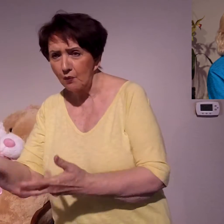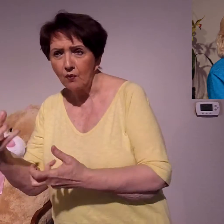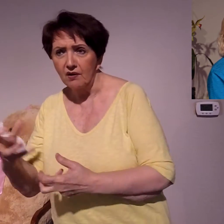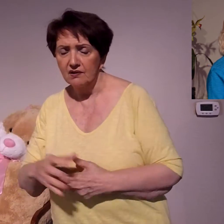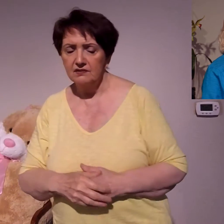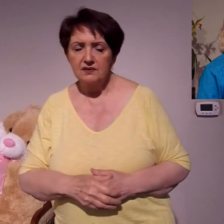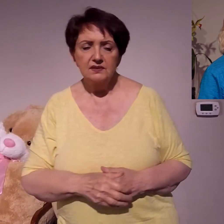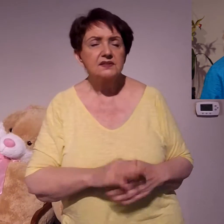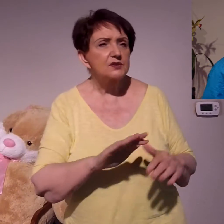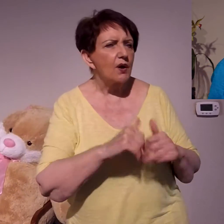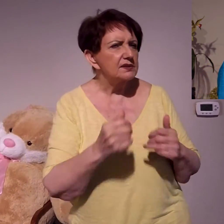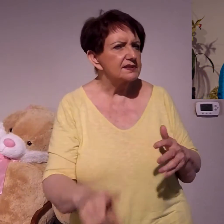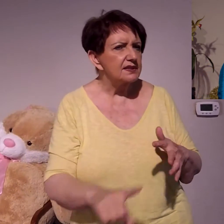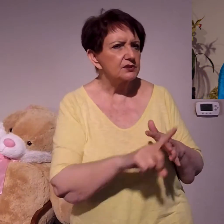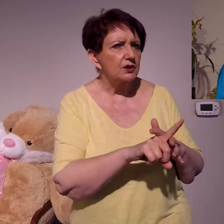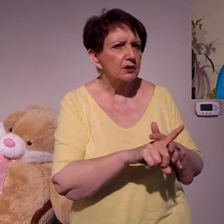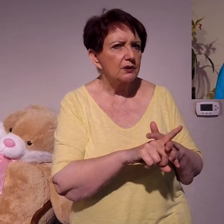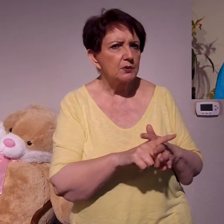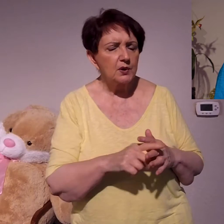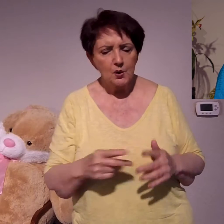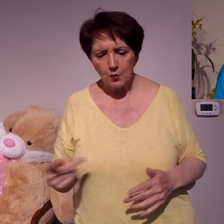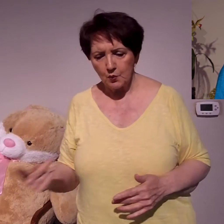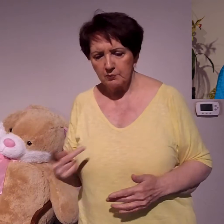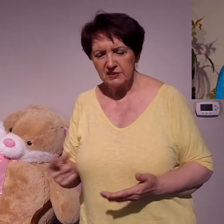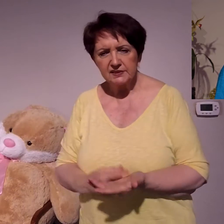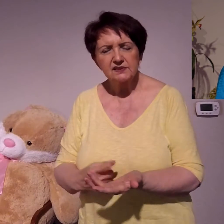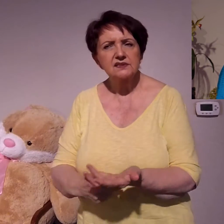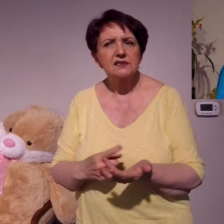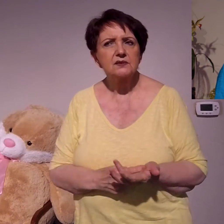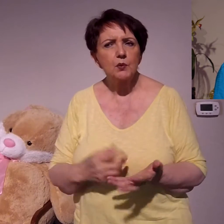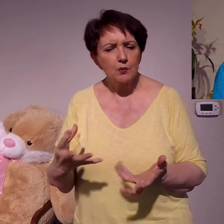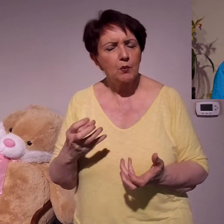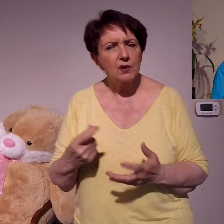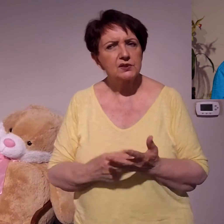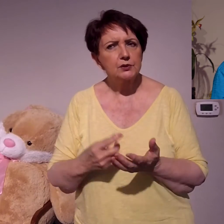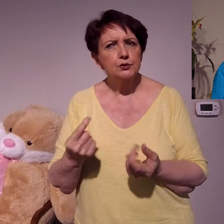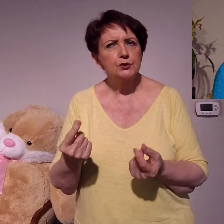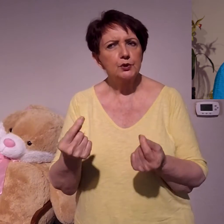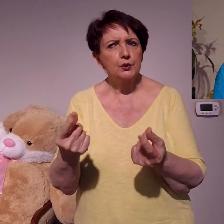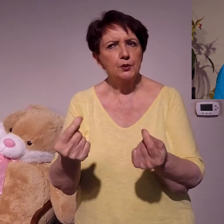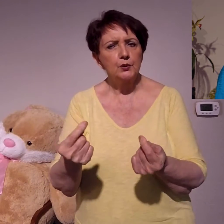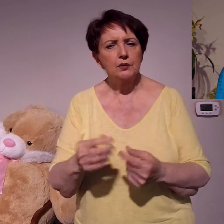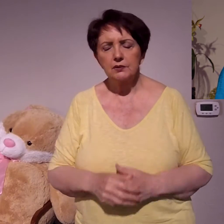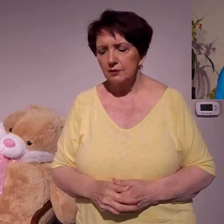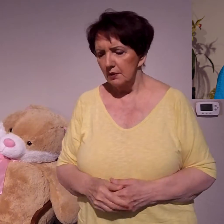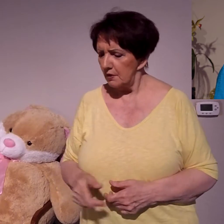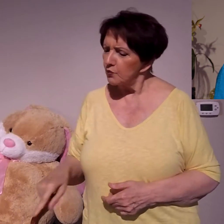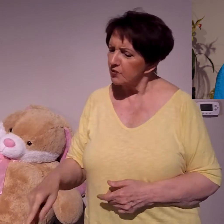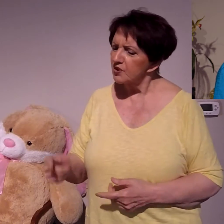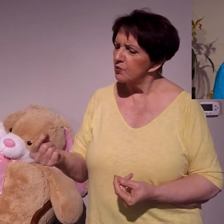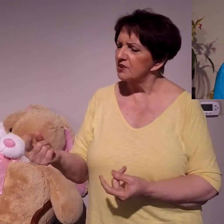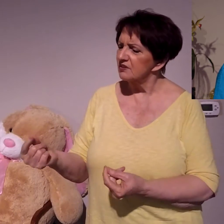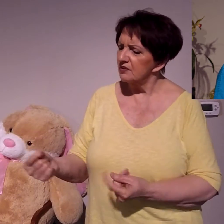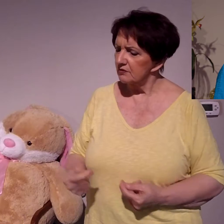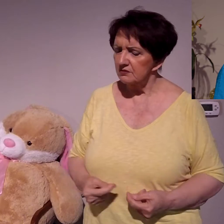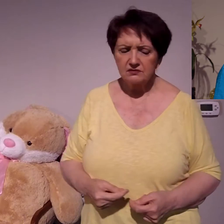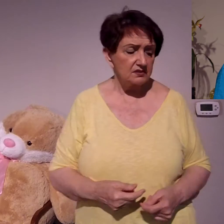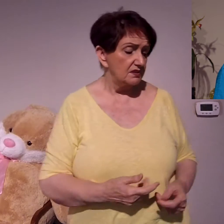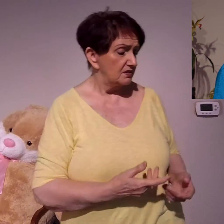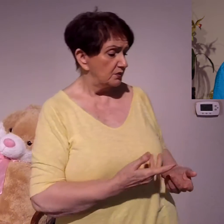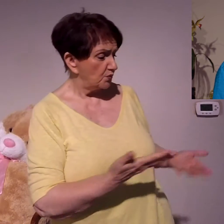up is we'll be talking about what we want to do, and I'll be, I don't know. What do you want to do? Well, what do you want to